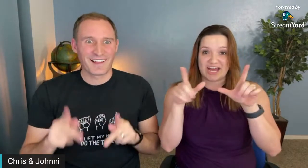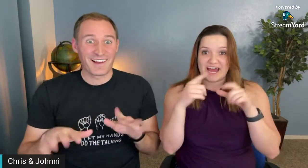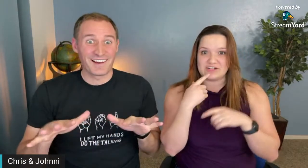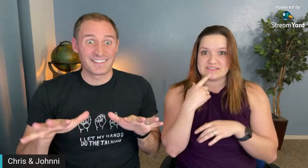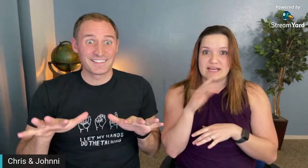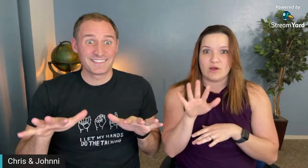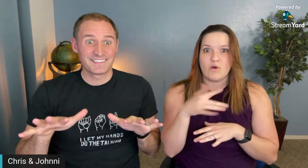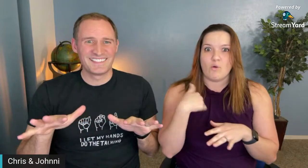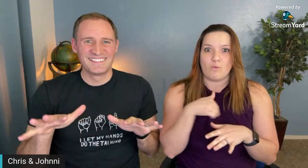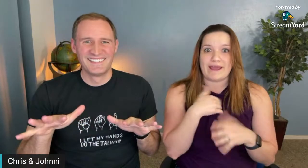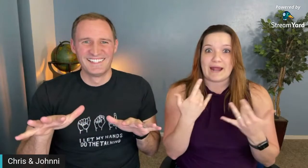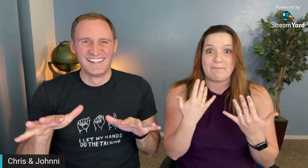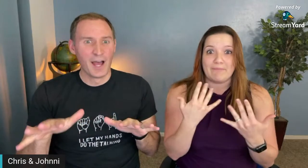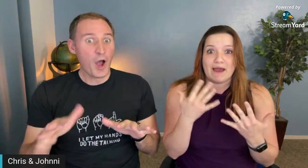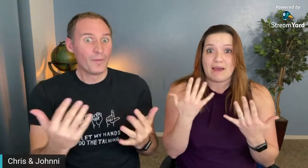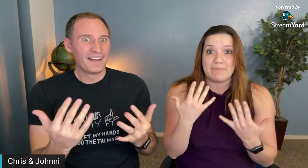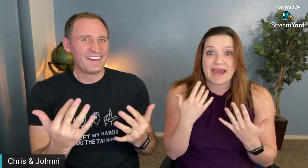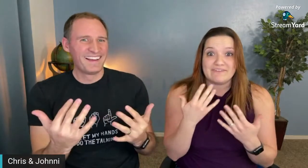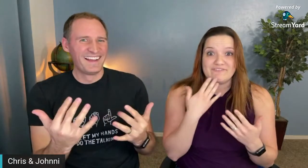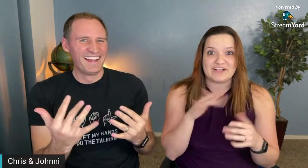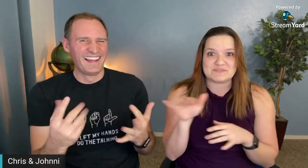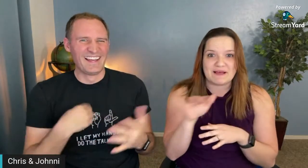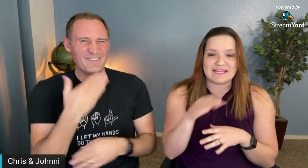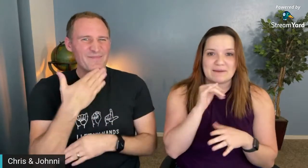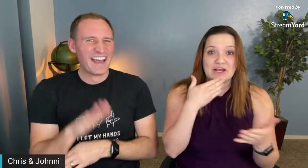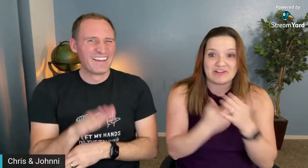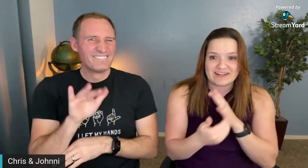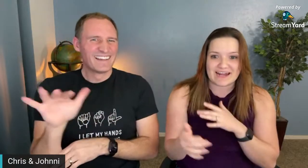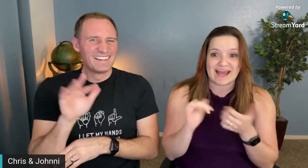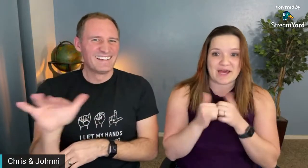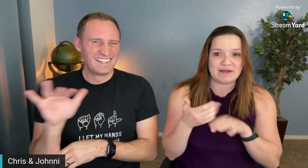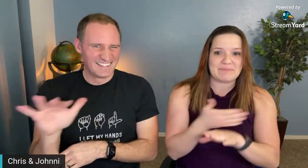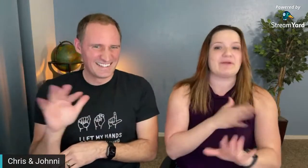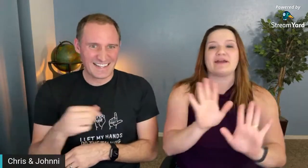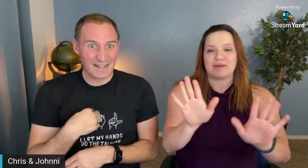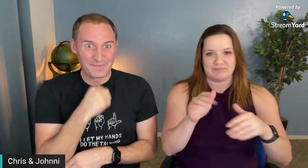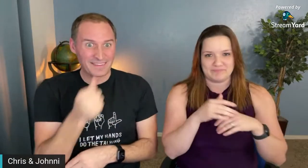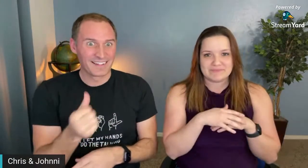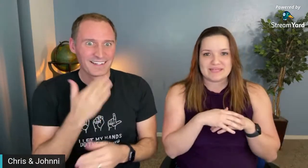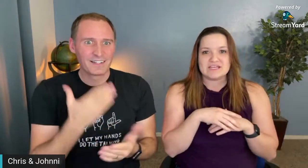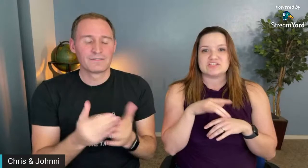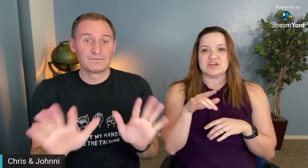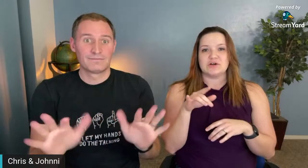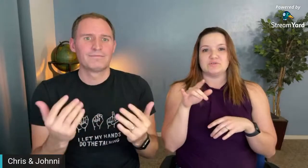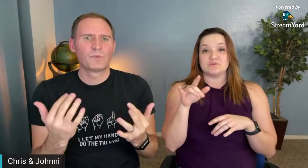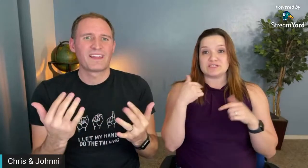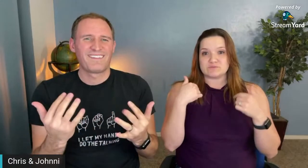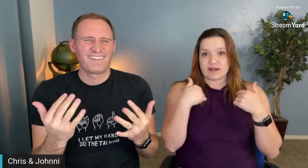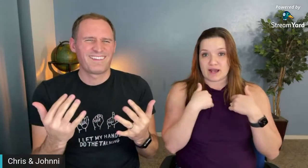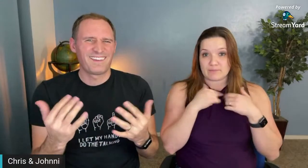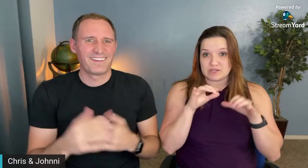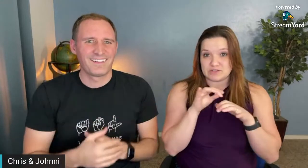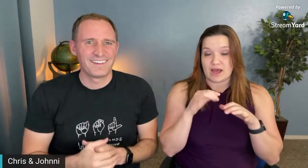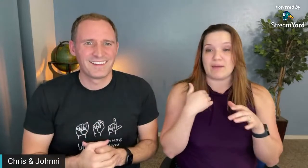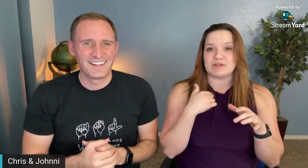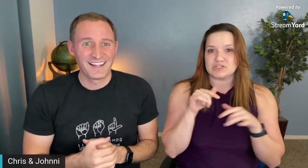chat. They're saying, wait, I'm bad at finger spelling. I'm not good at it. How do I get better? Okay, wait. So the reason why I'm gonna do